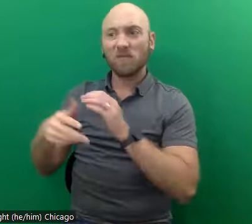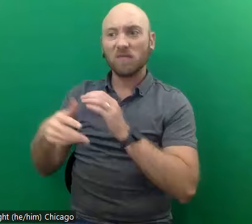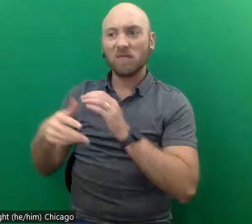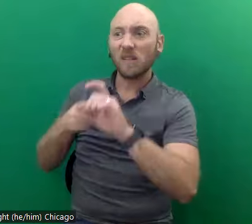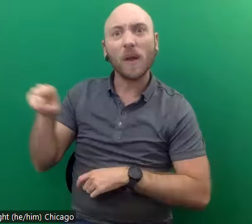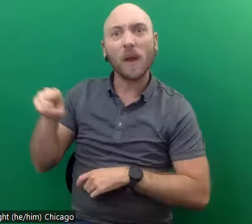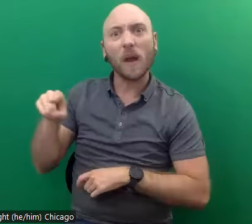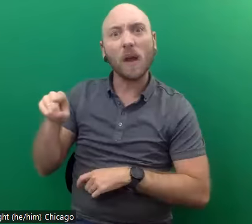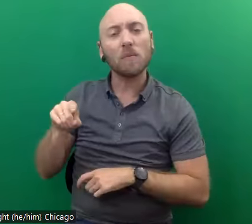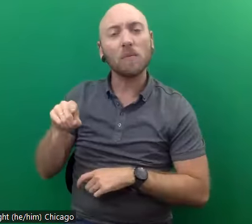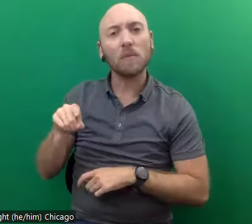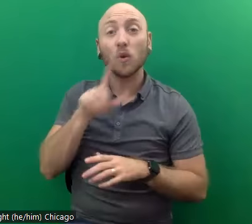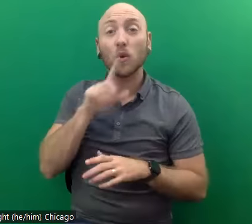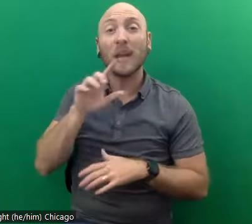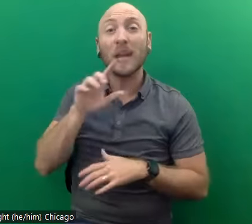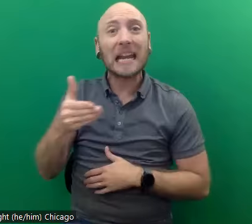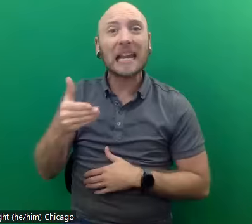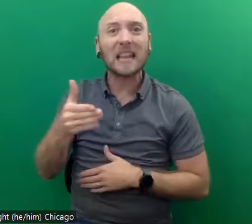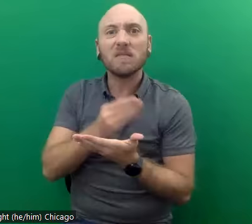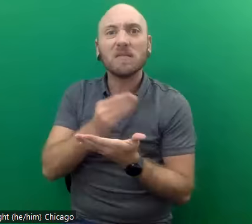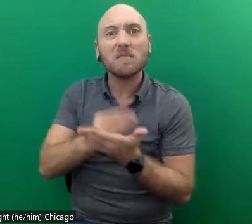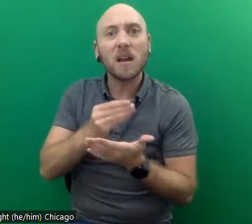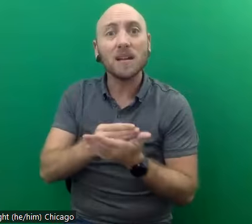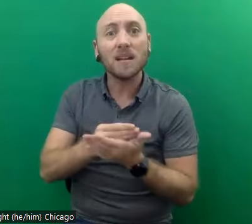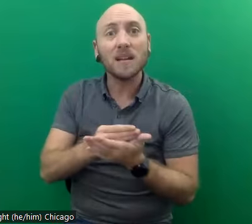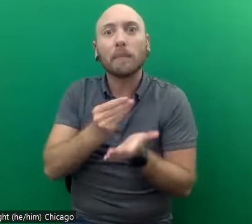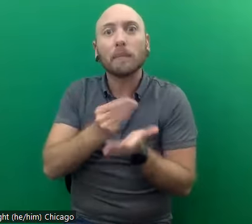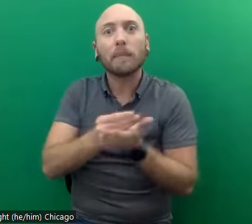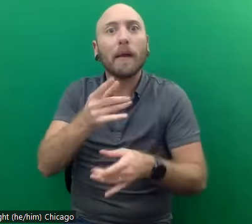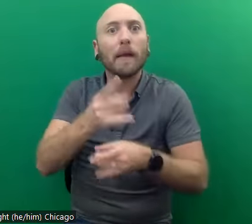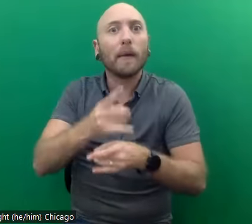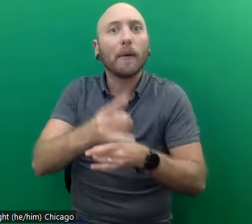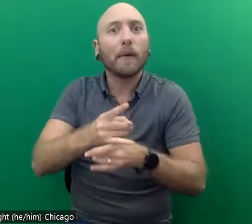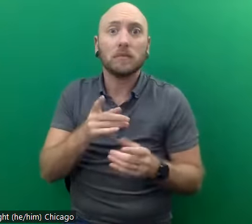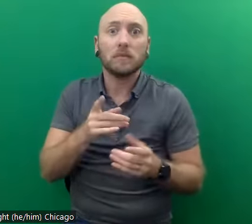Anything I could do to make some money so I can get the next drink. And that's exactly what I did.